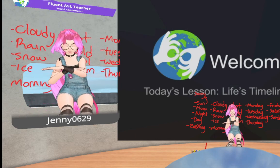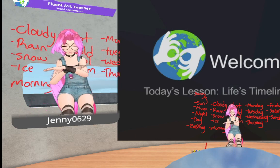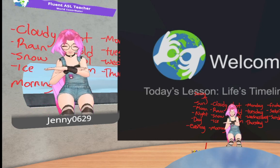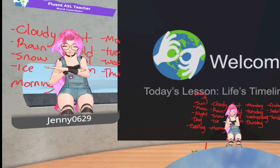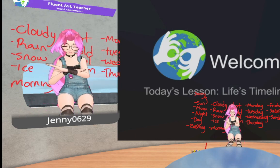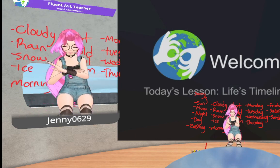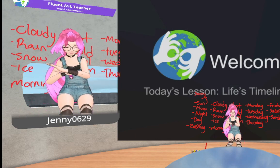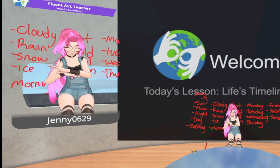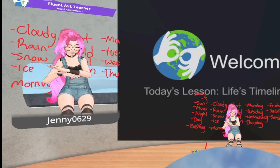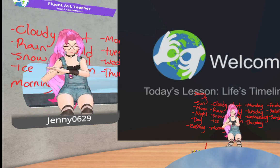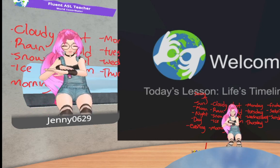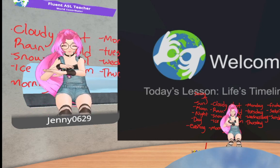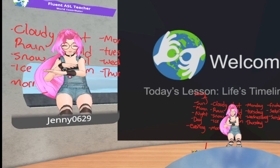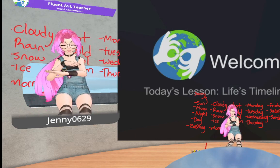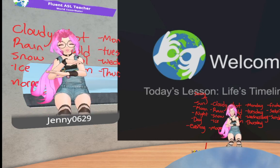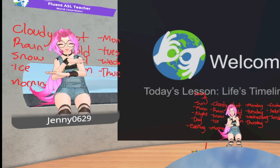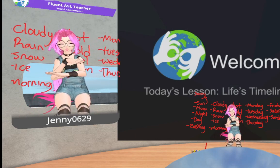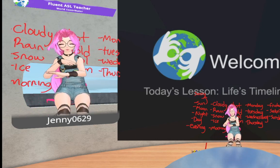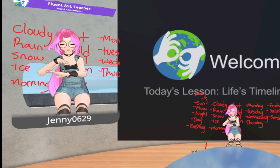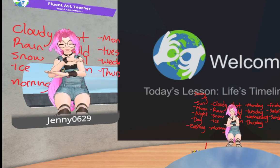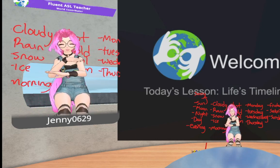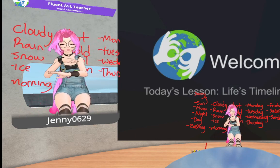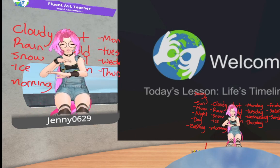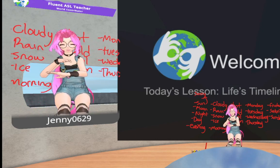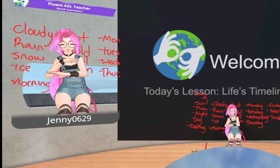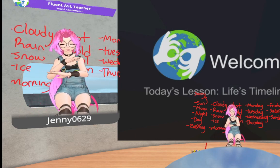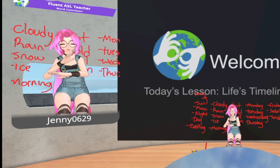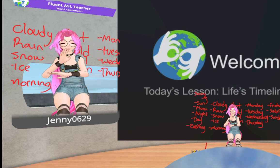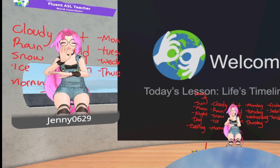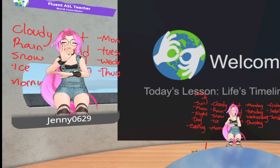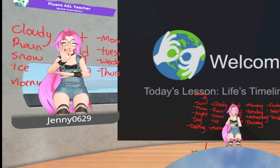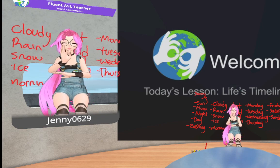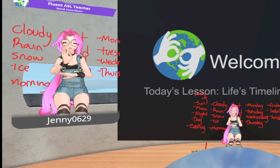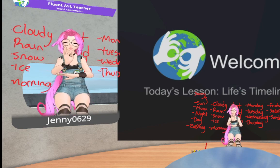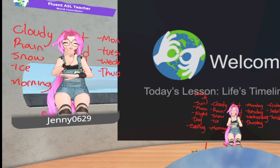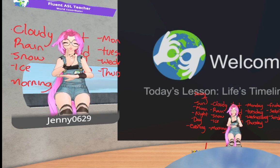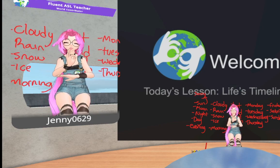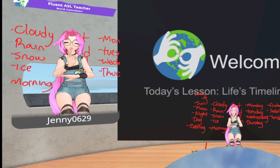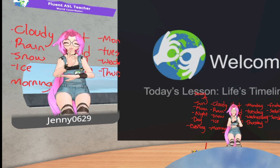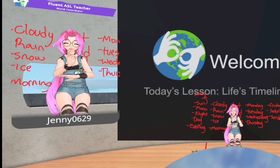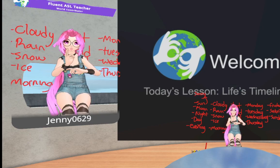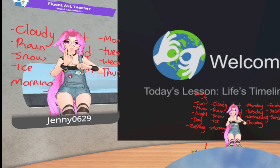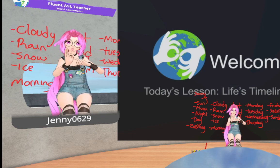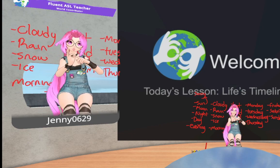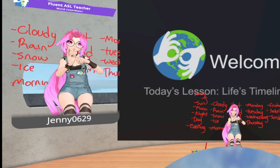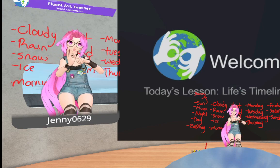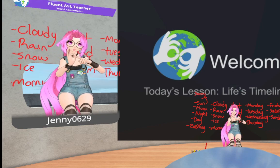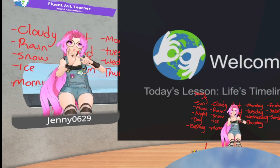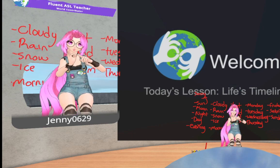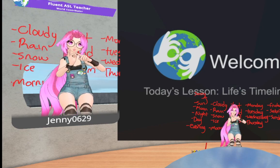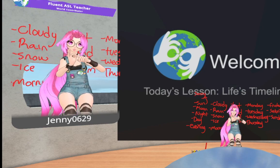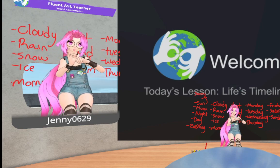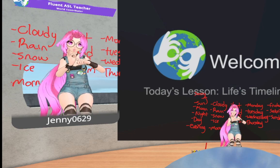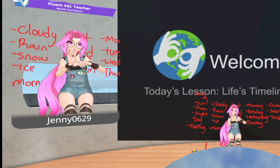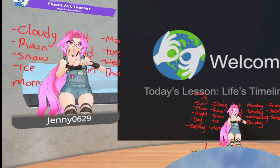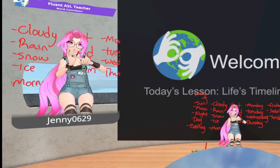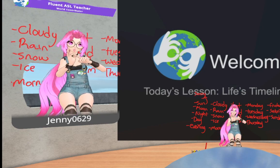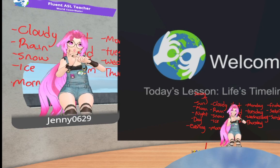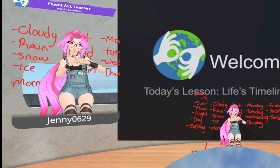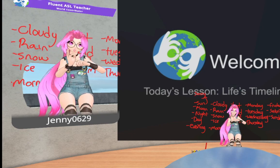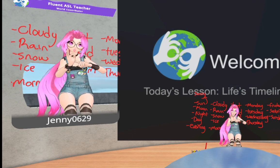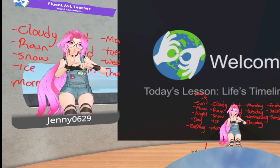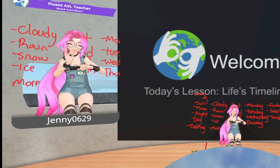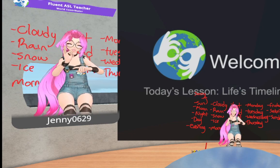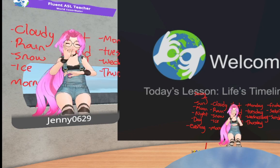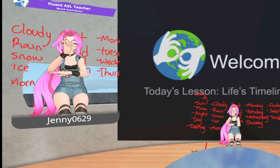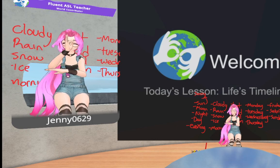gonna have one flat arm, my elbow, imagine that it's perfectly flat. And then you're gonna do an F hand to represent a